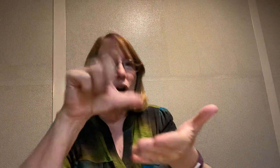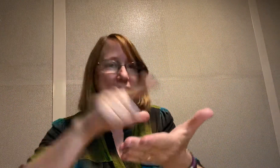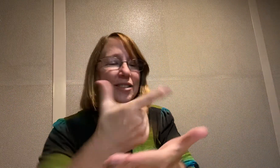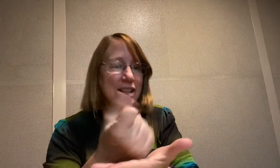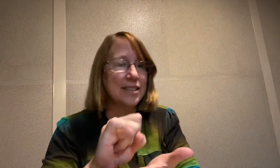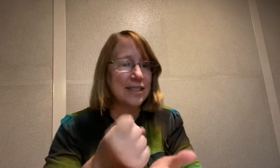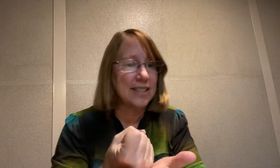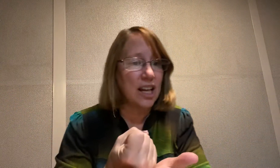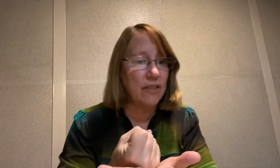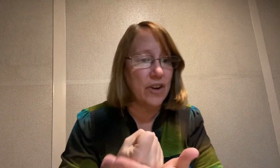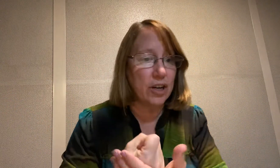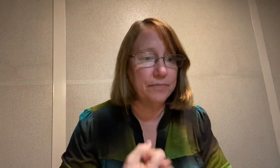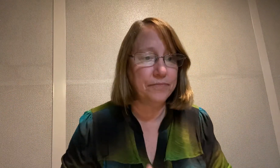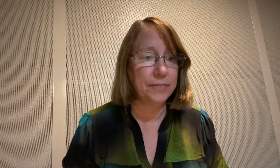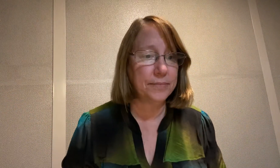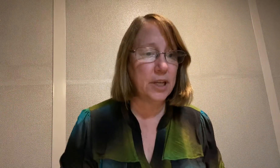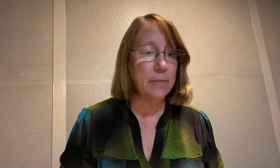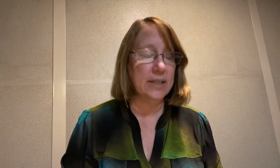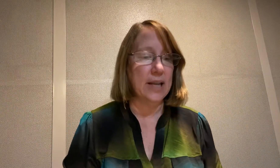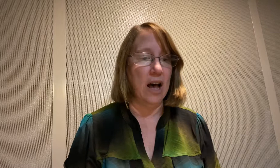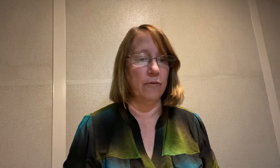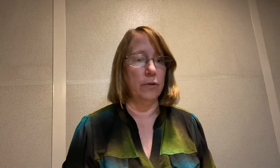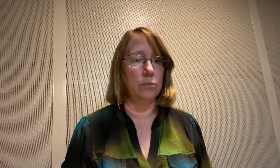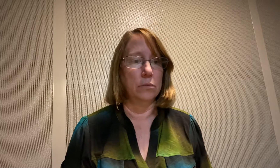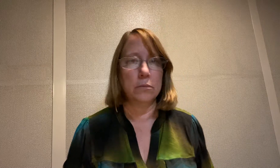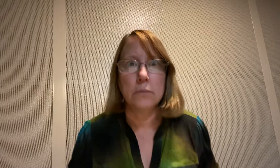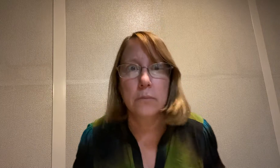was Silver himself.